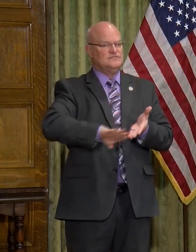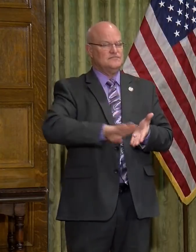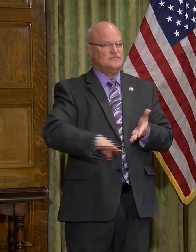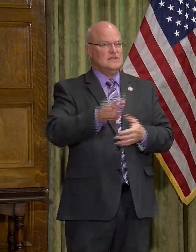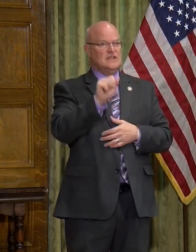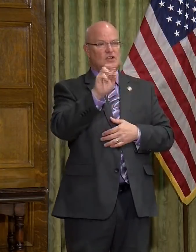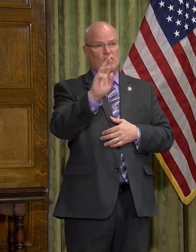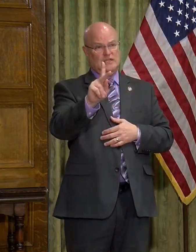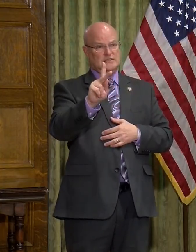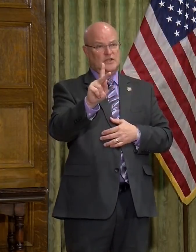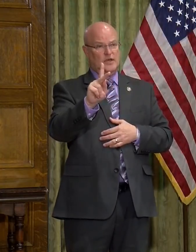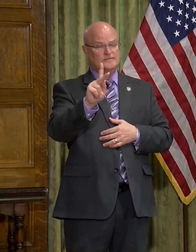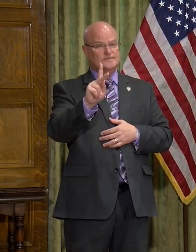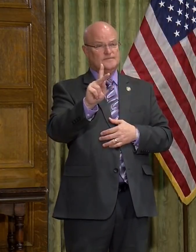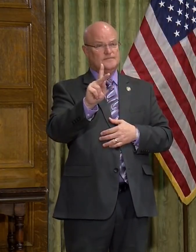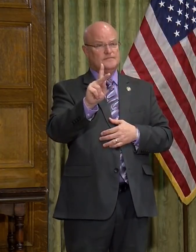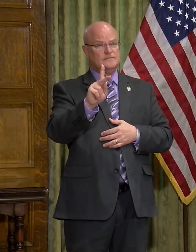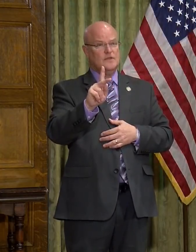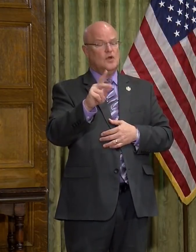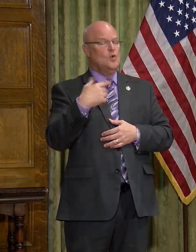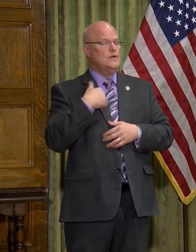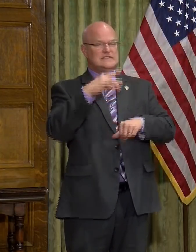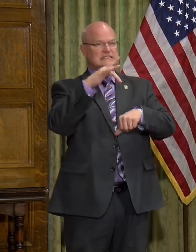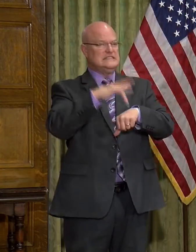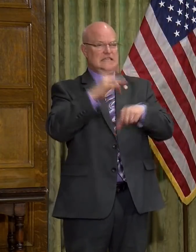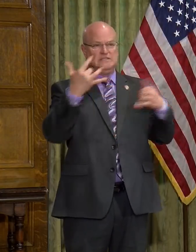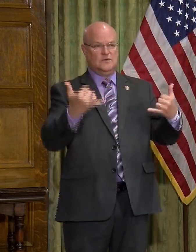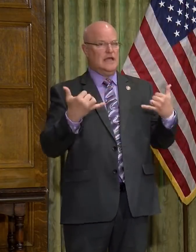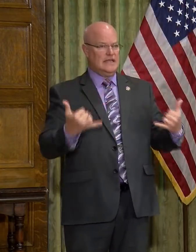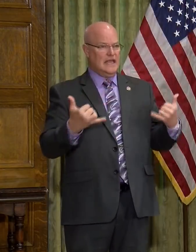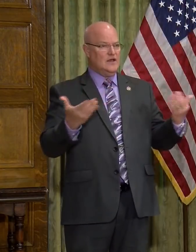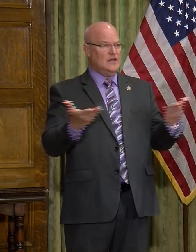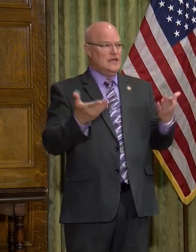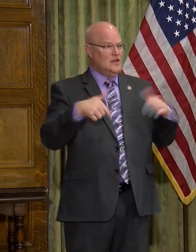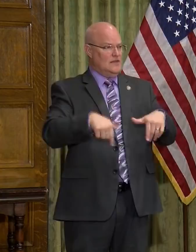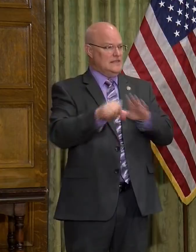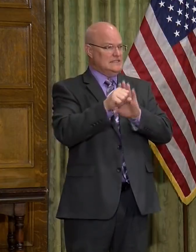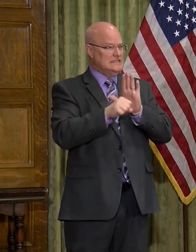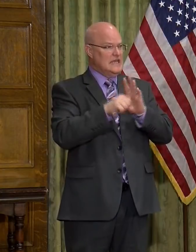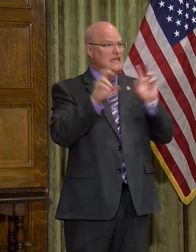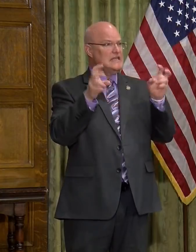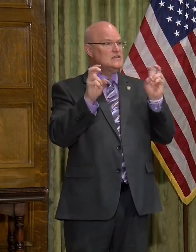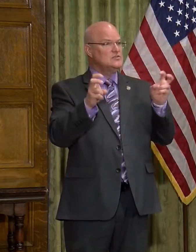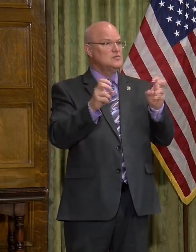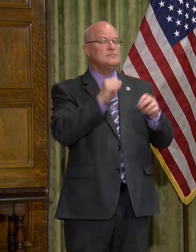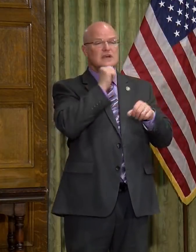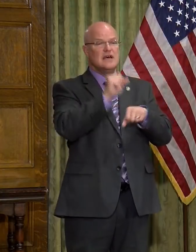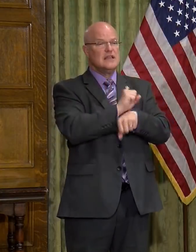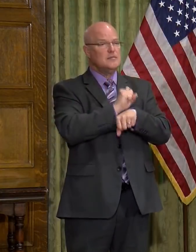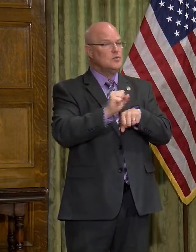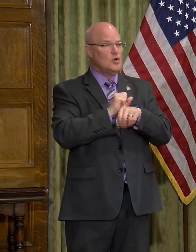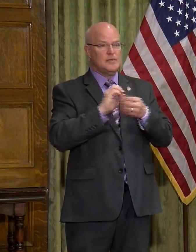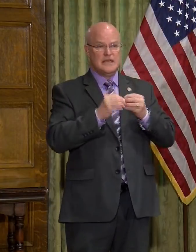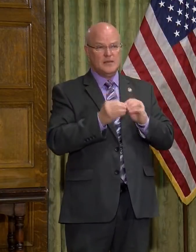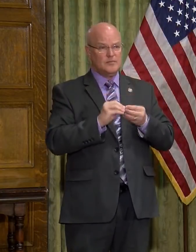Arkansas. We've just touched the surface here in this state in terms of unemployment